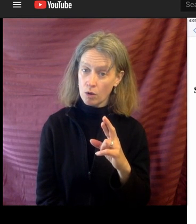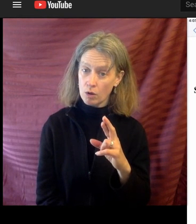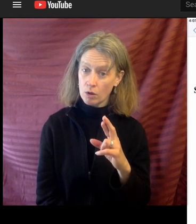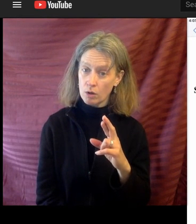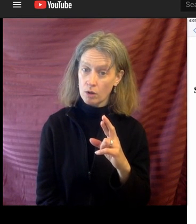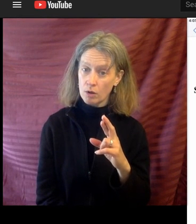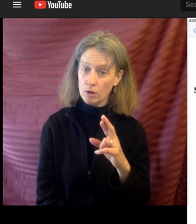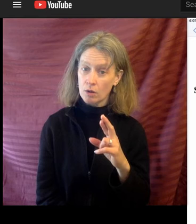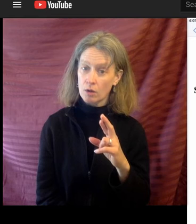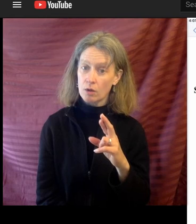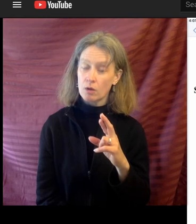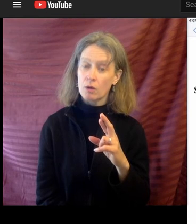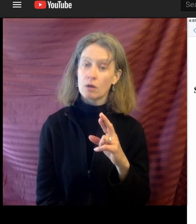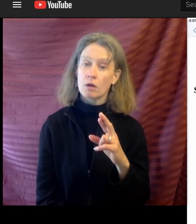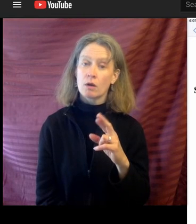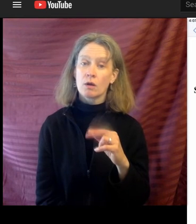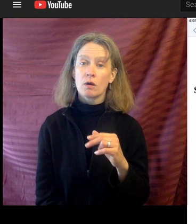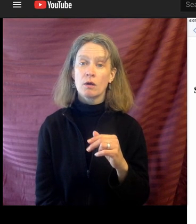or